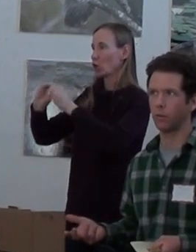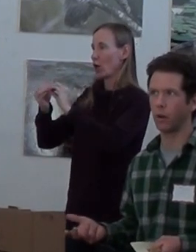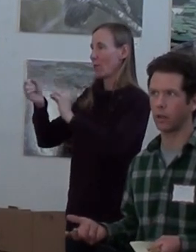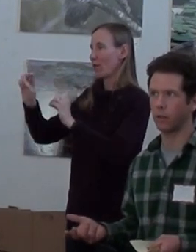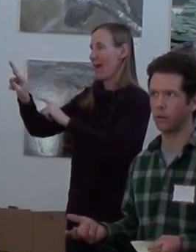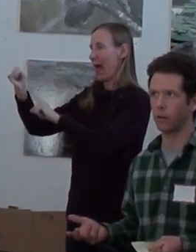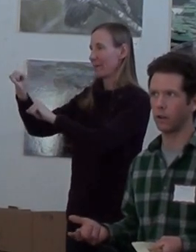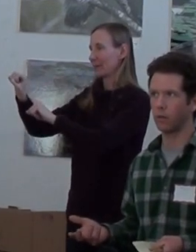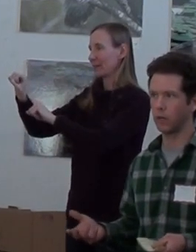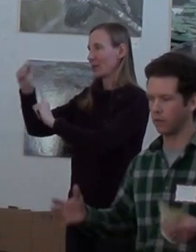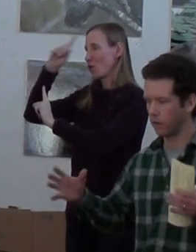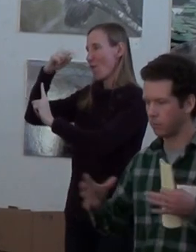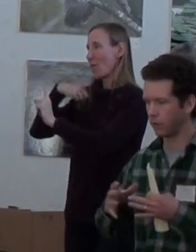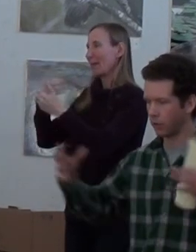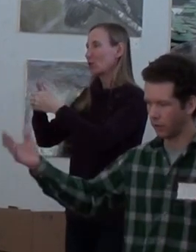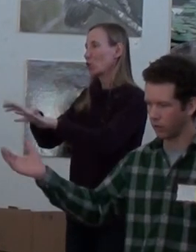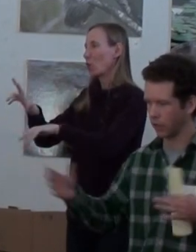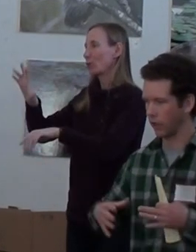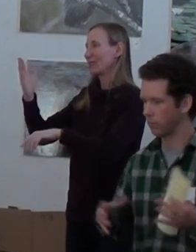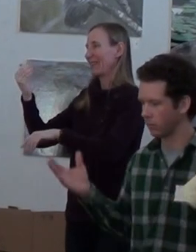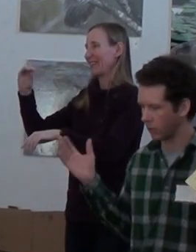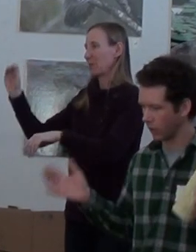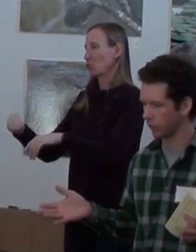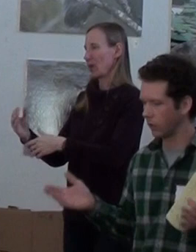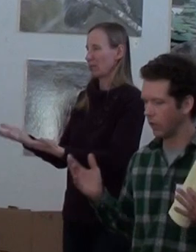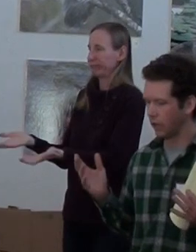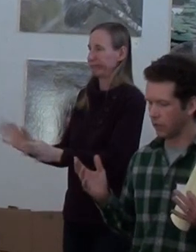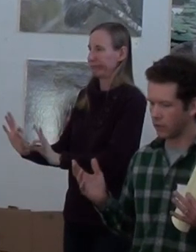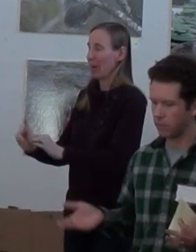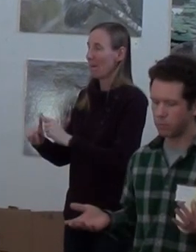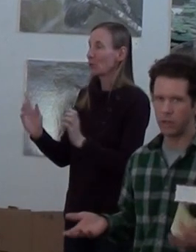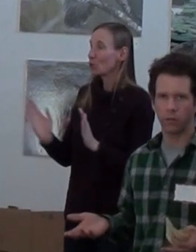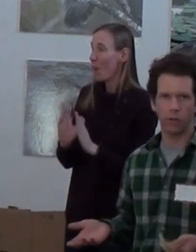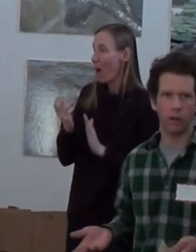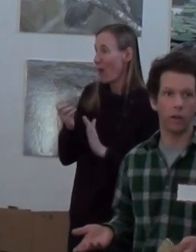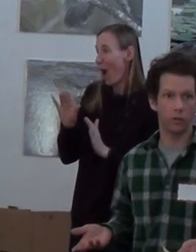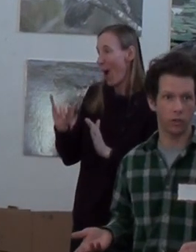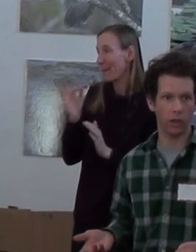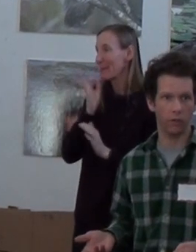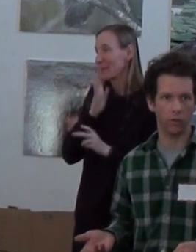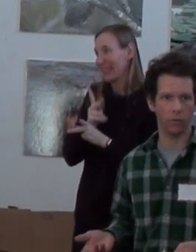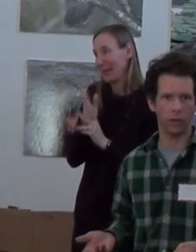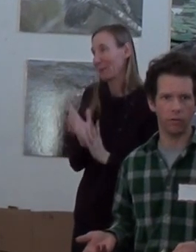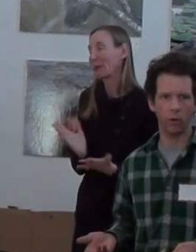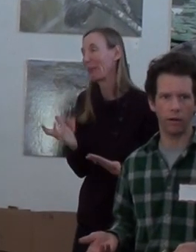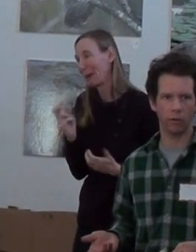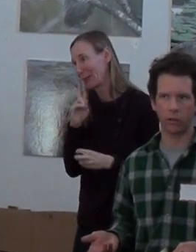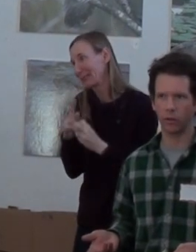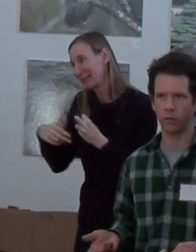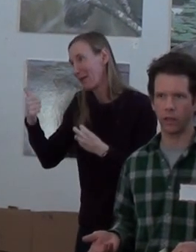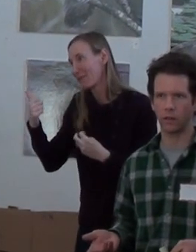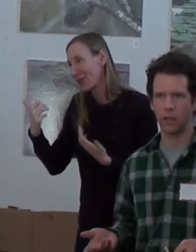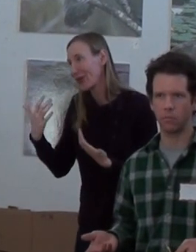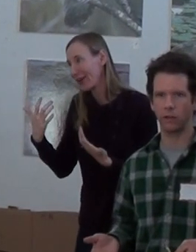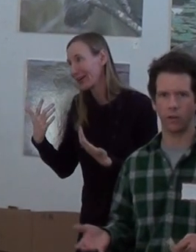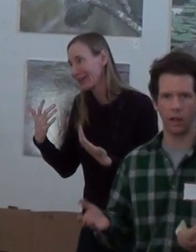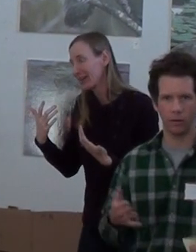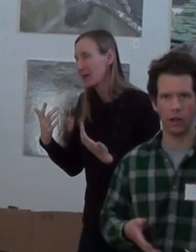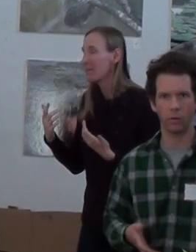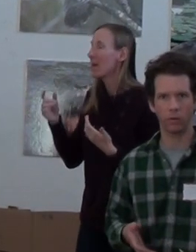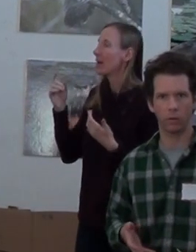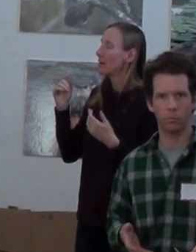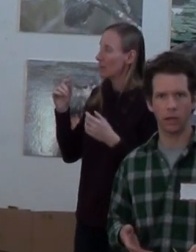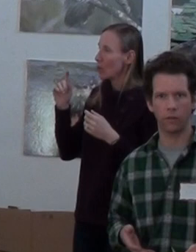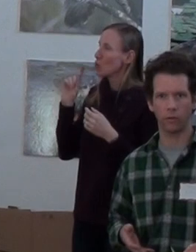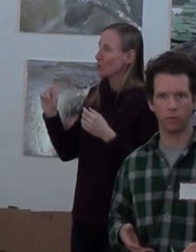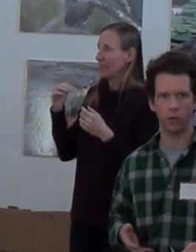day, it depends on how you're looking at it. But regardless, to keep your bees alive, you got to do what you got to do. And if you don't have the skill set to keep bees alive